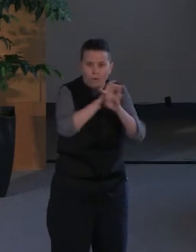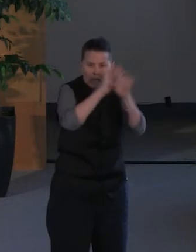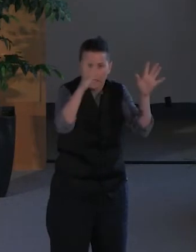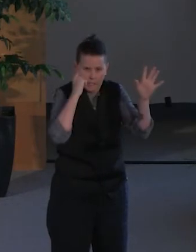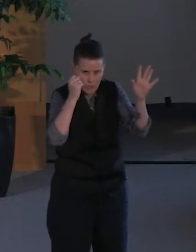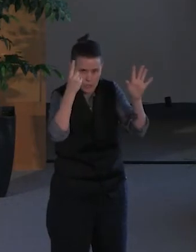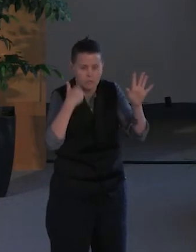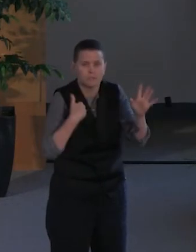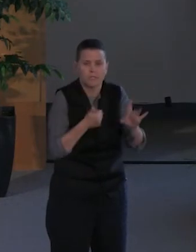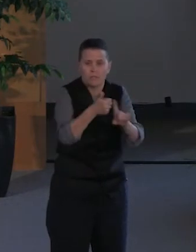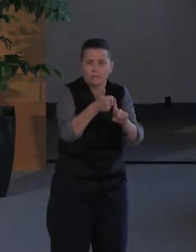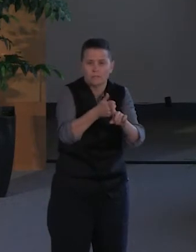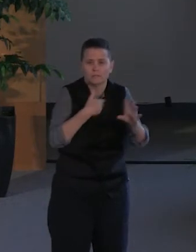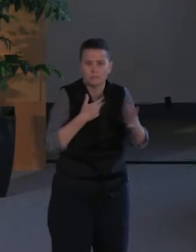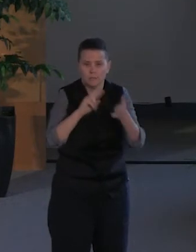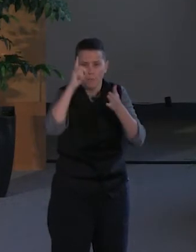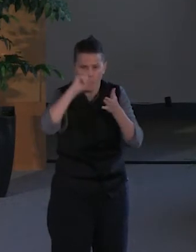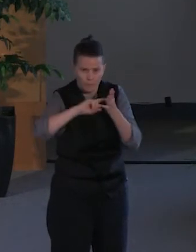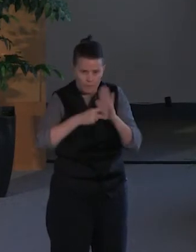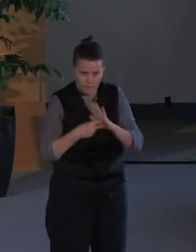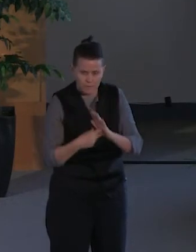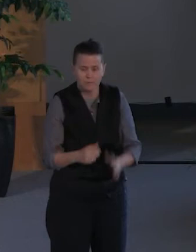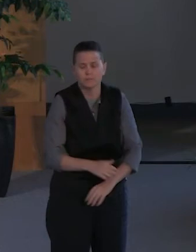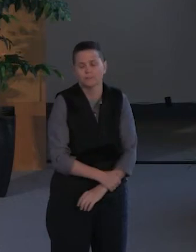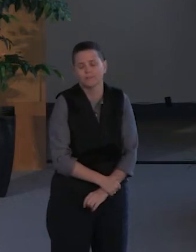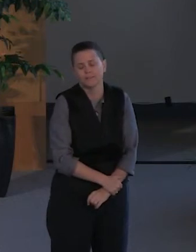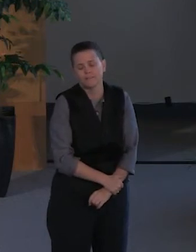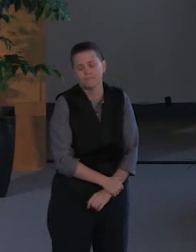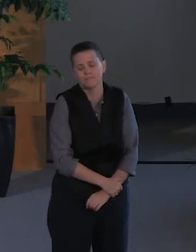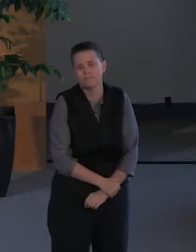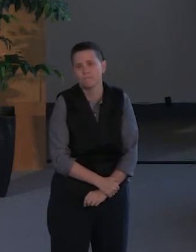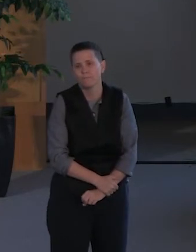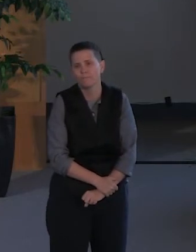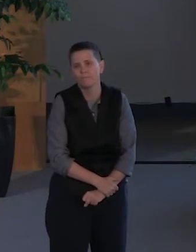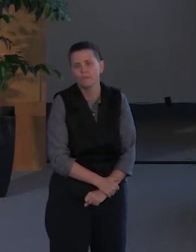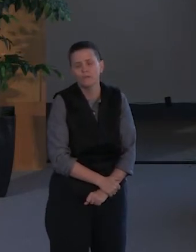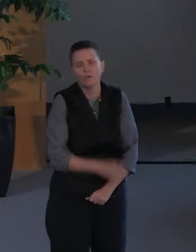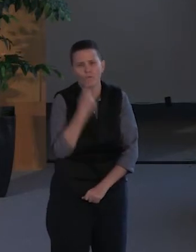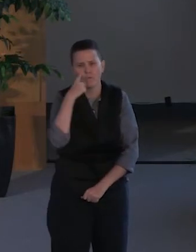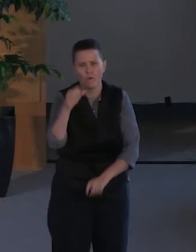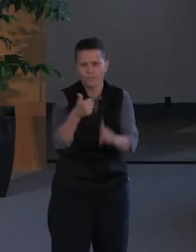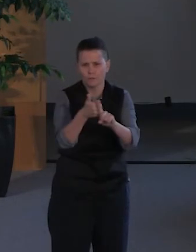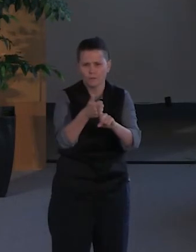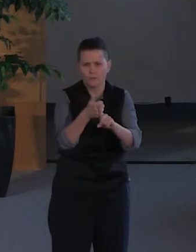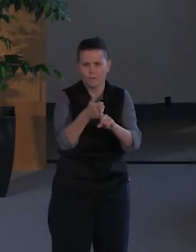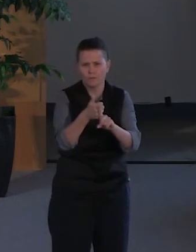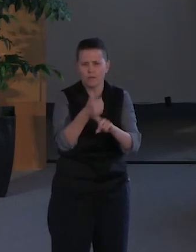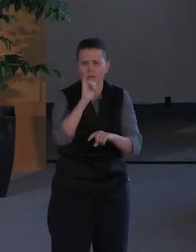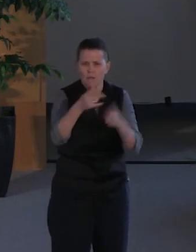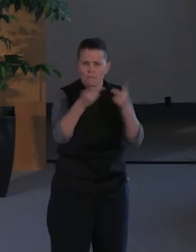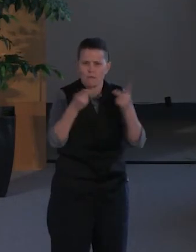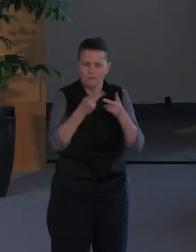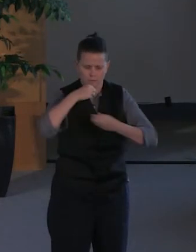So I invite you to find that place in your body where the truth of who